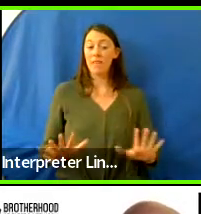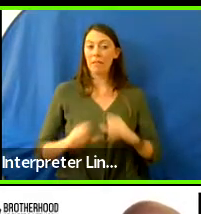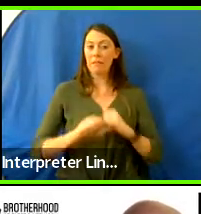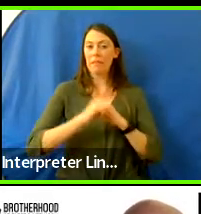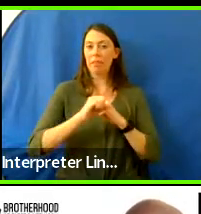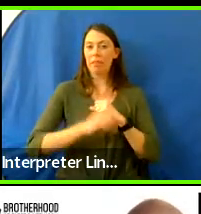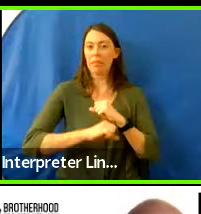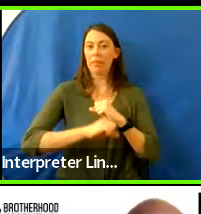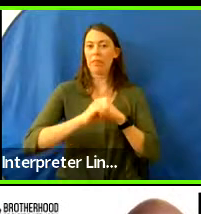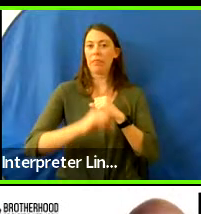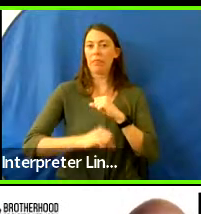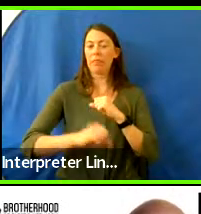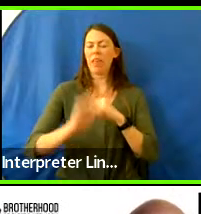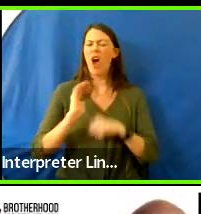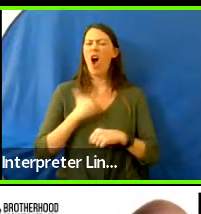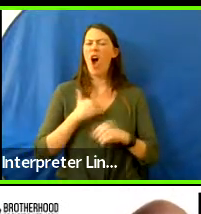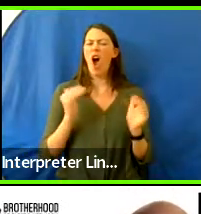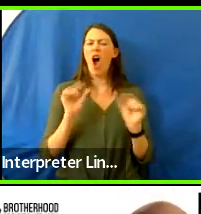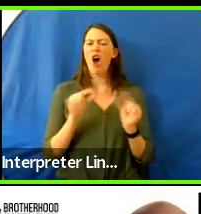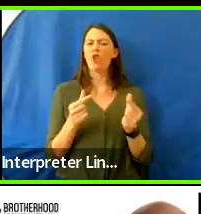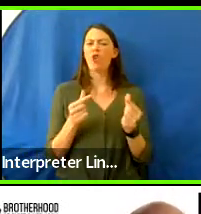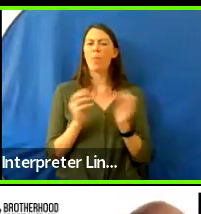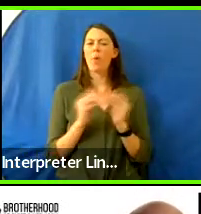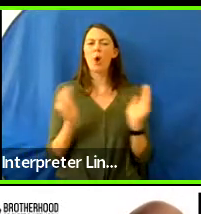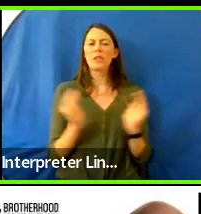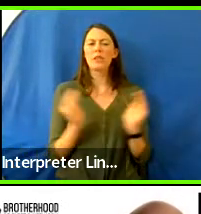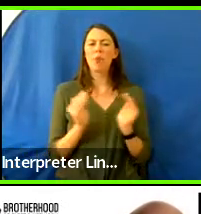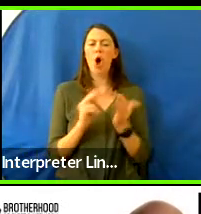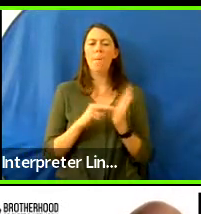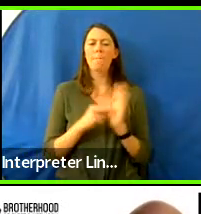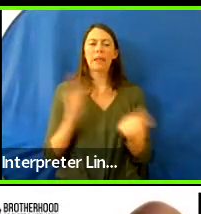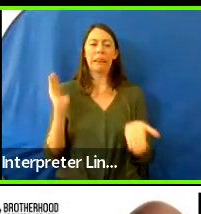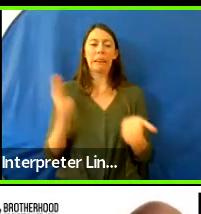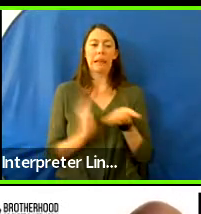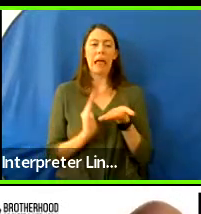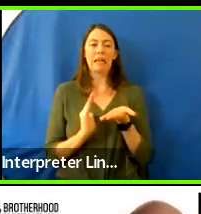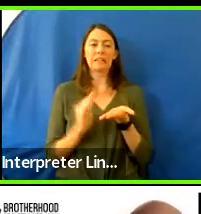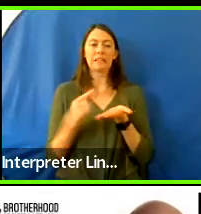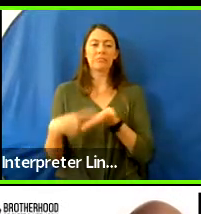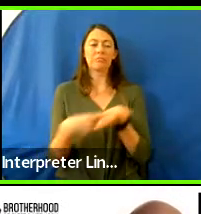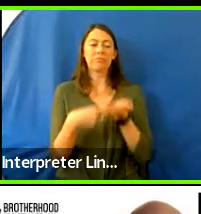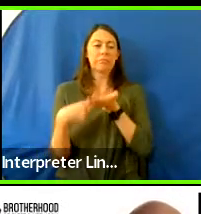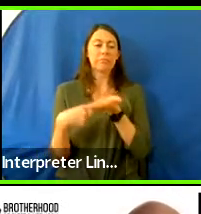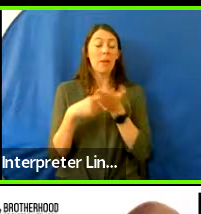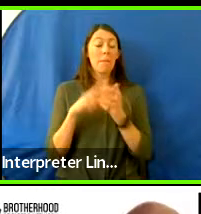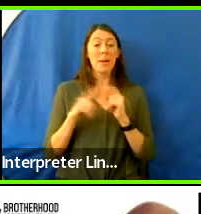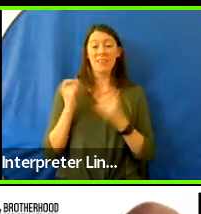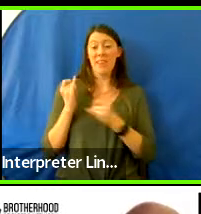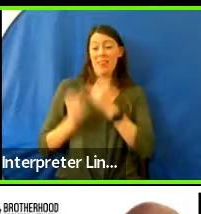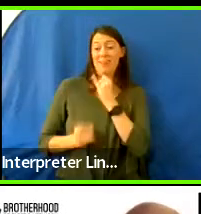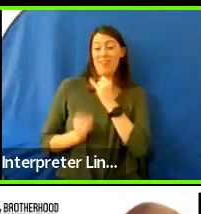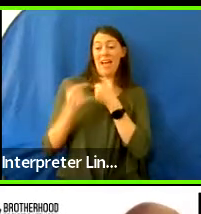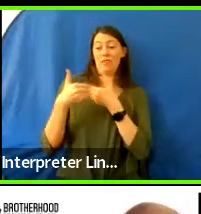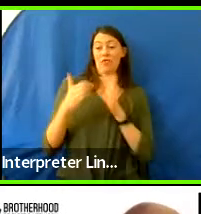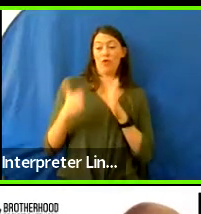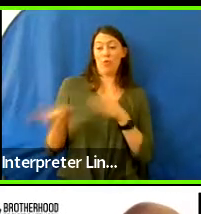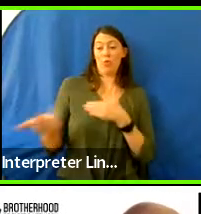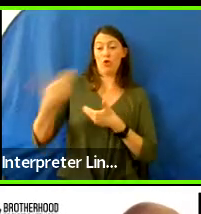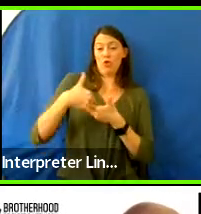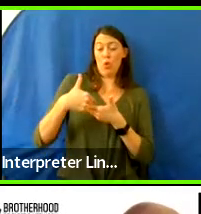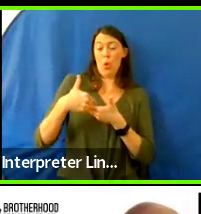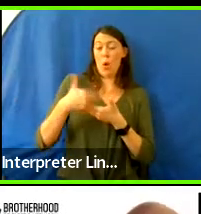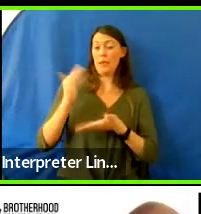less conversation happening. But that last group seems like there was maybe some really great conversation happening. So why don't we